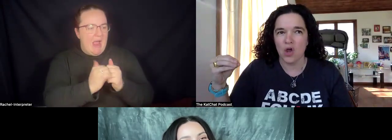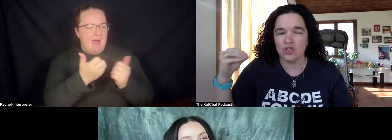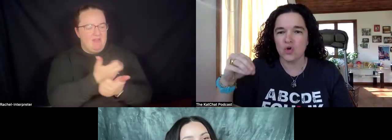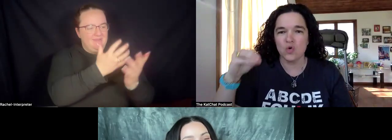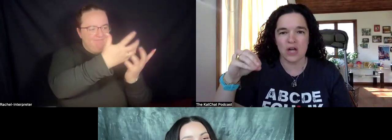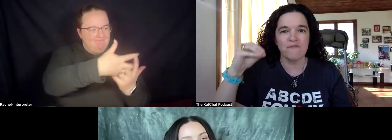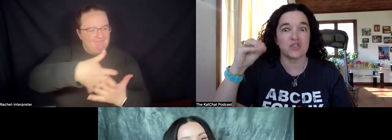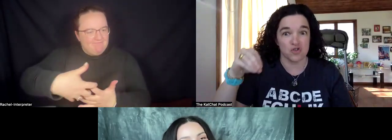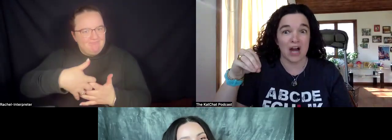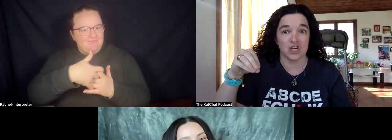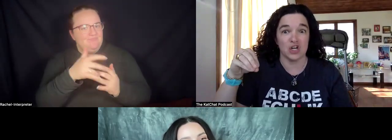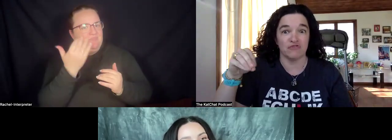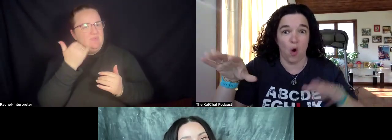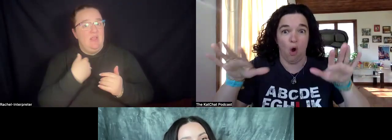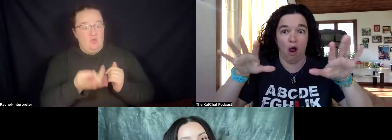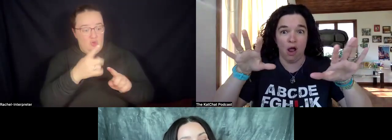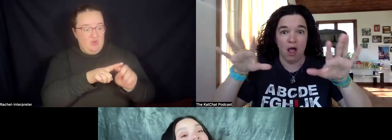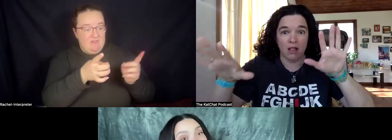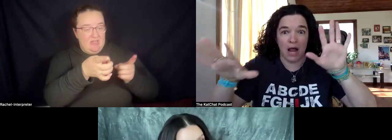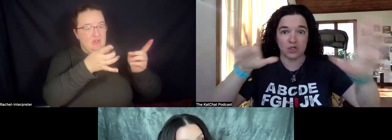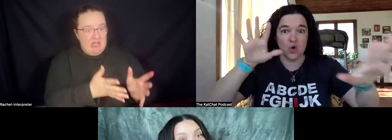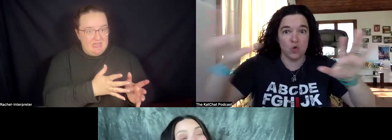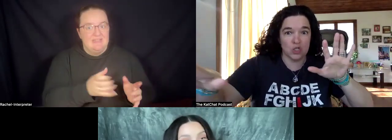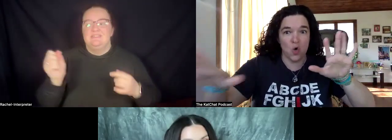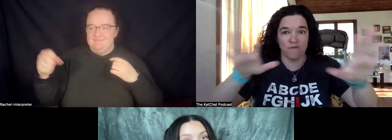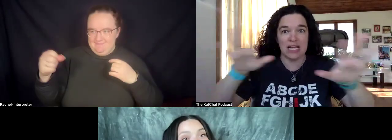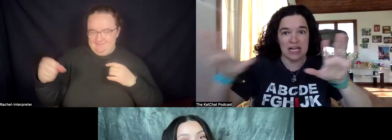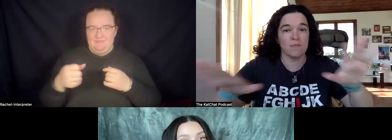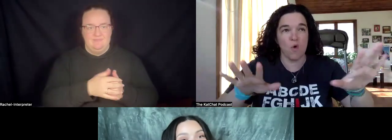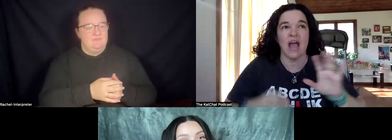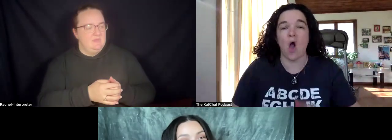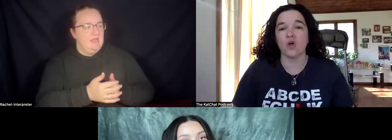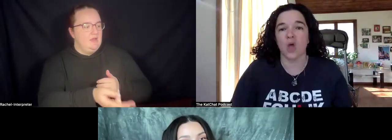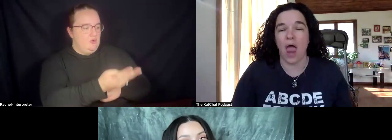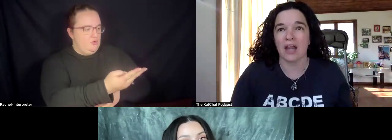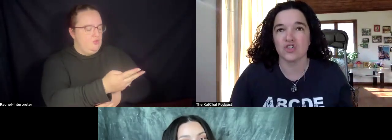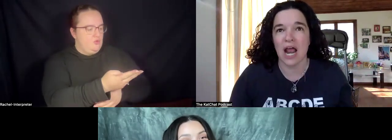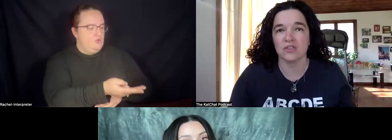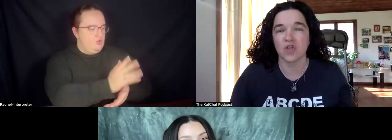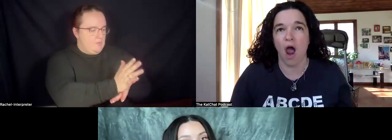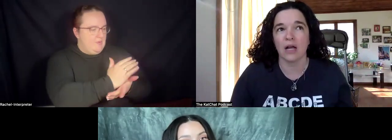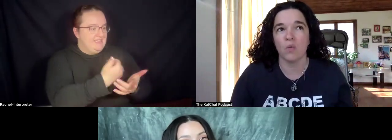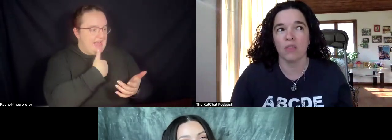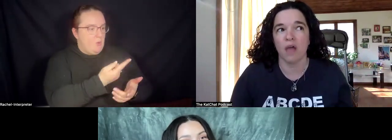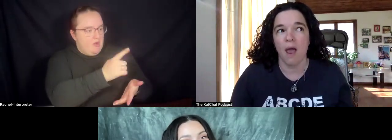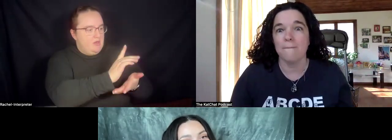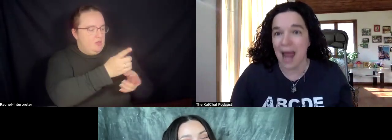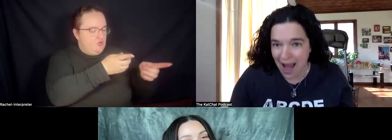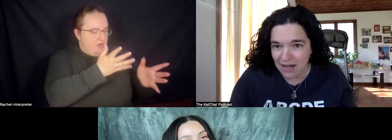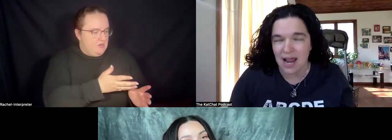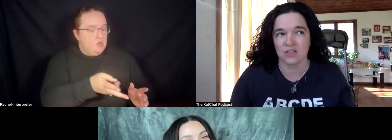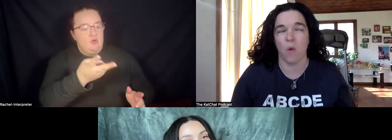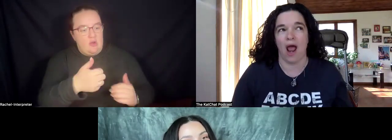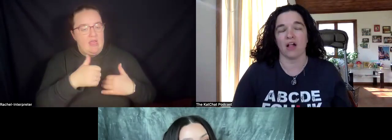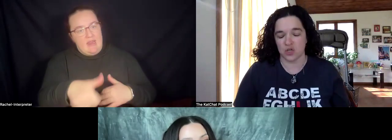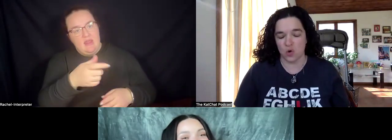had two different directions for Yes. like two and two for each movie. I also had a chance talking with